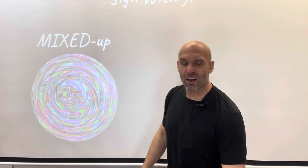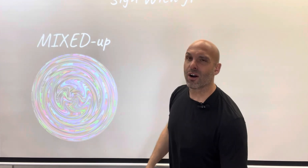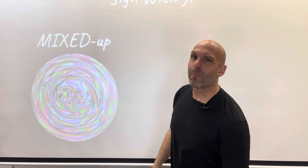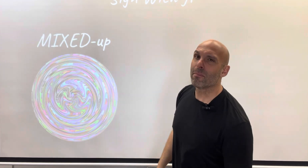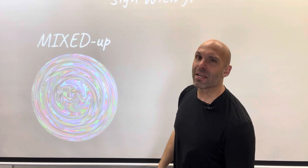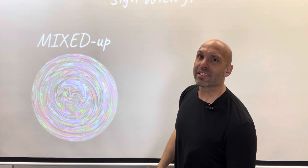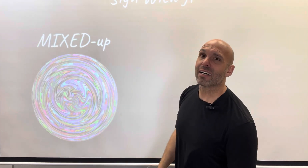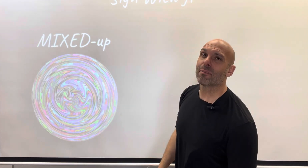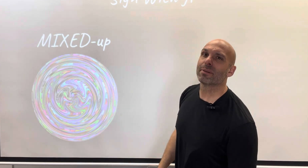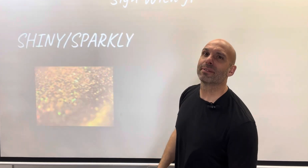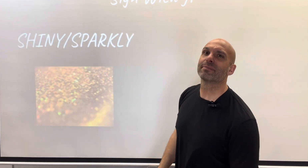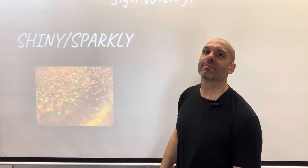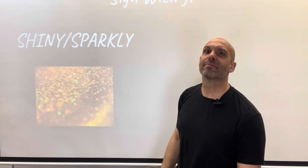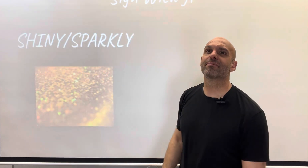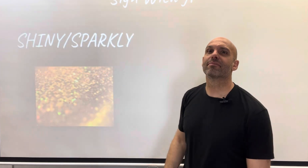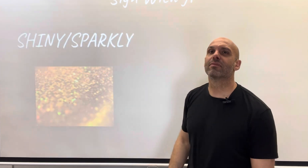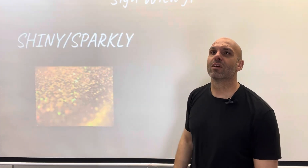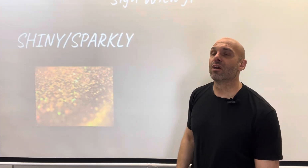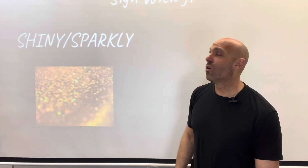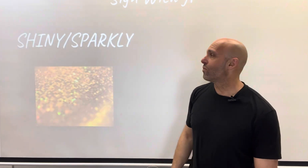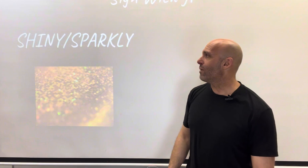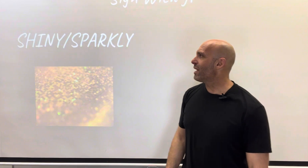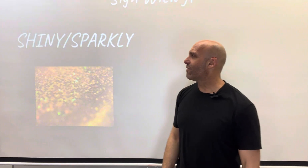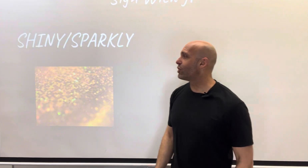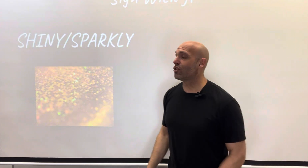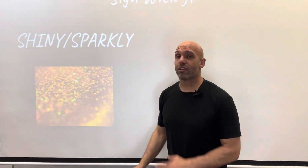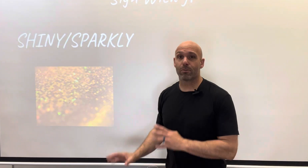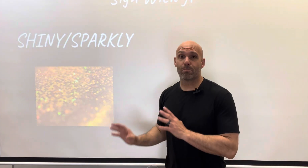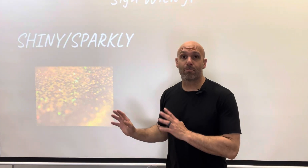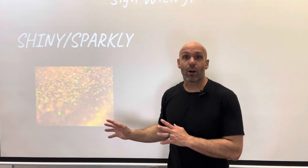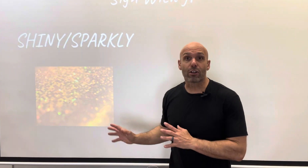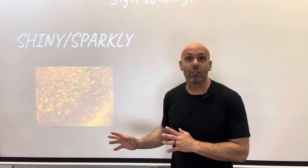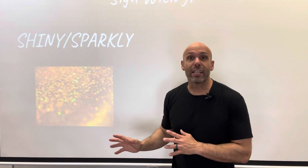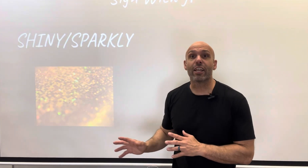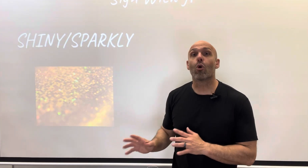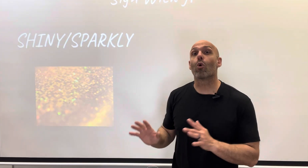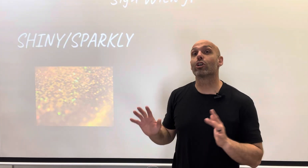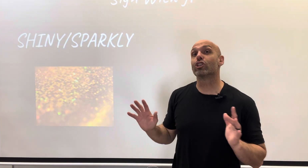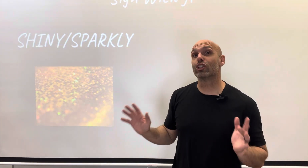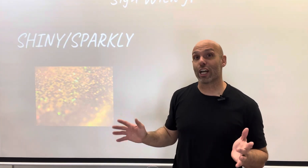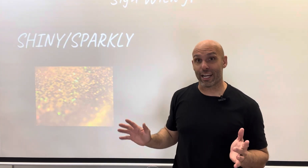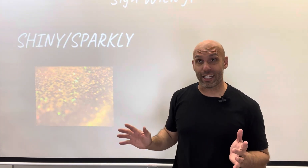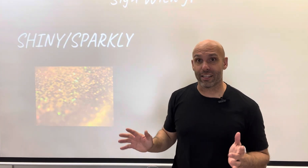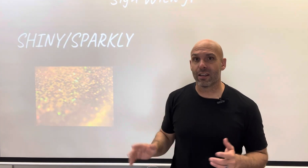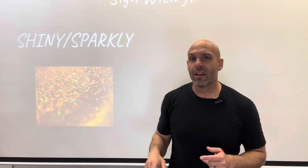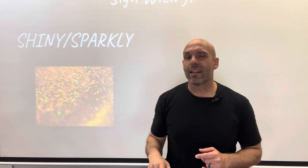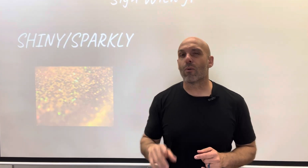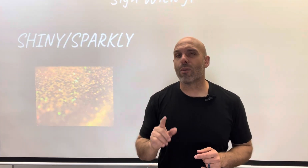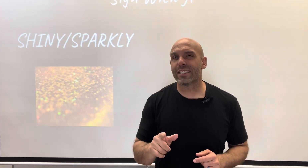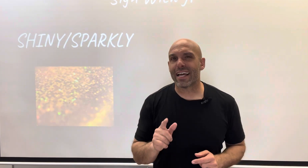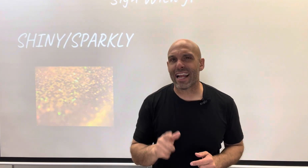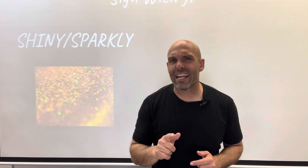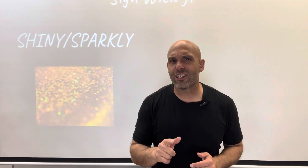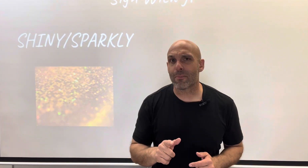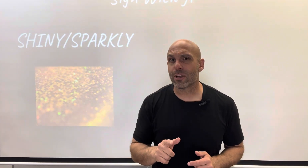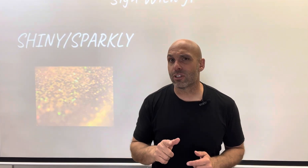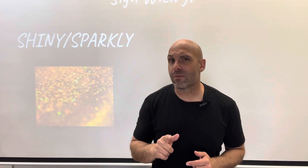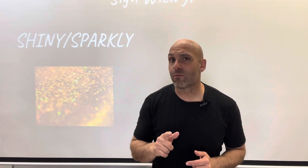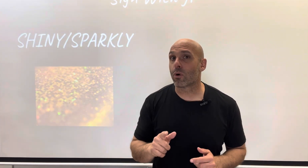are mixed up. Then we have sparkly or shiny. Now, what was that hand shape we used for the